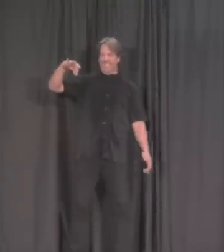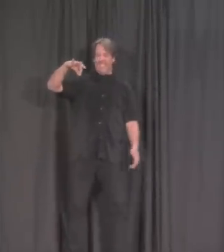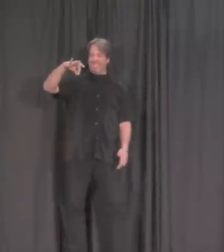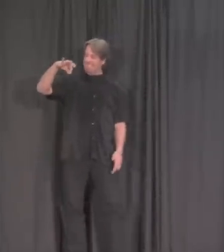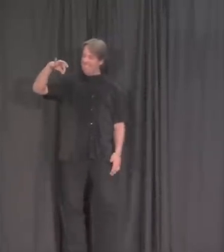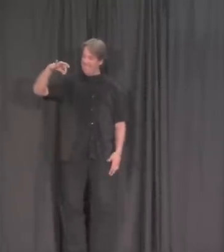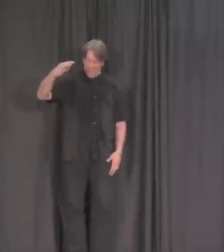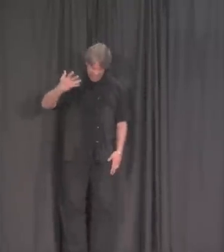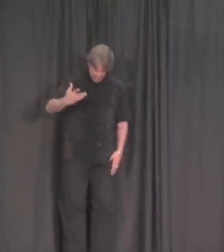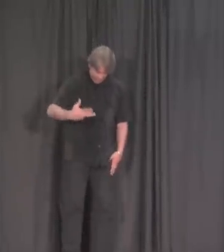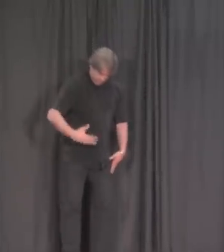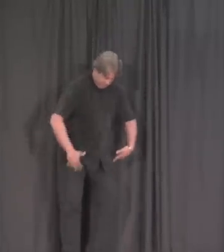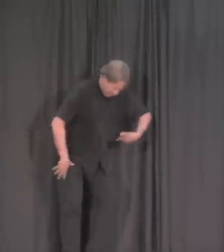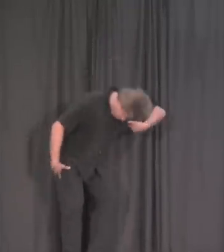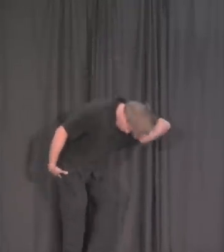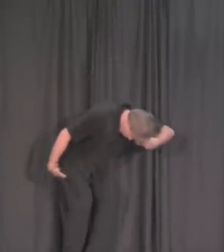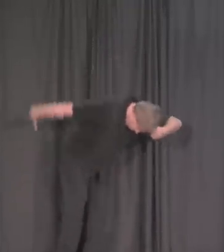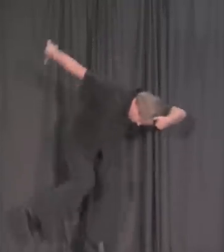This? This?